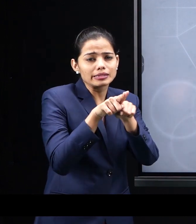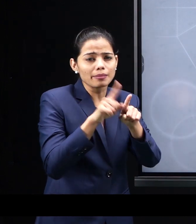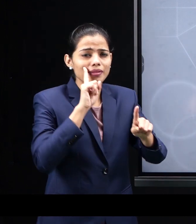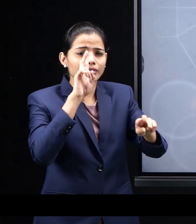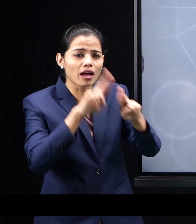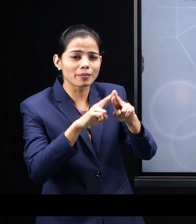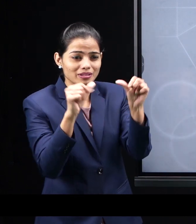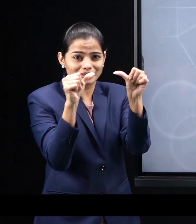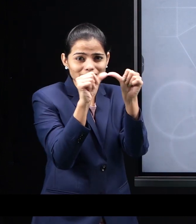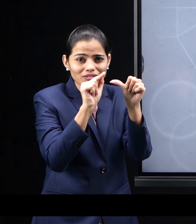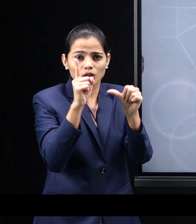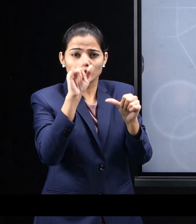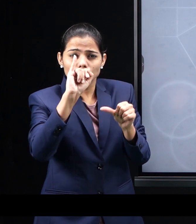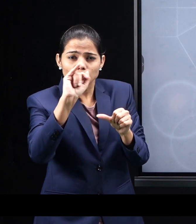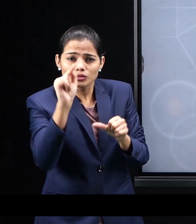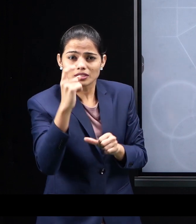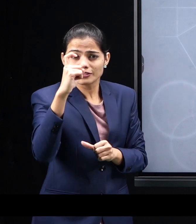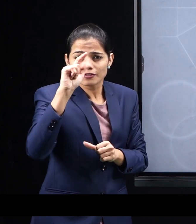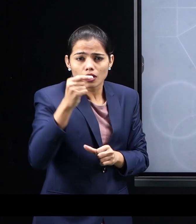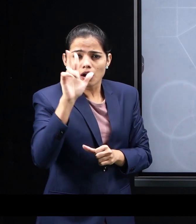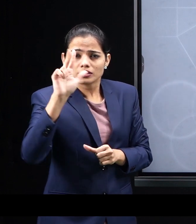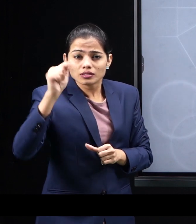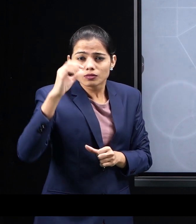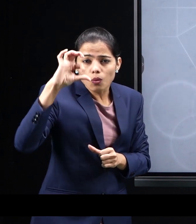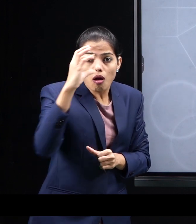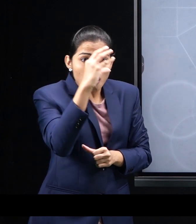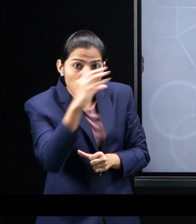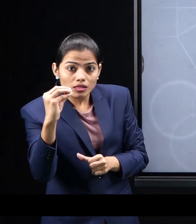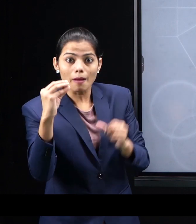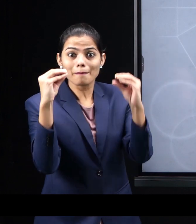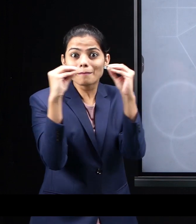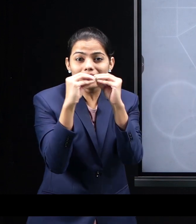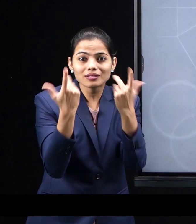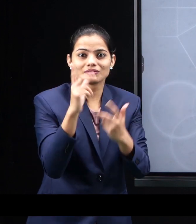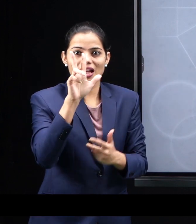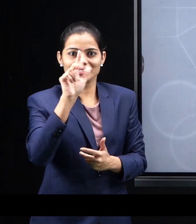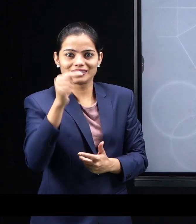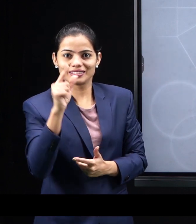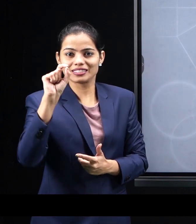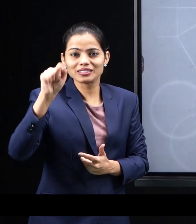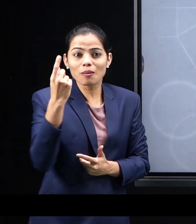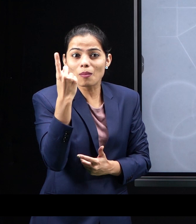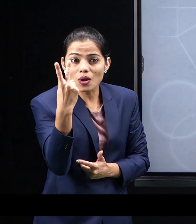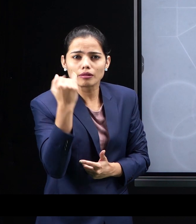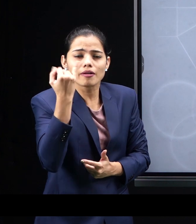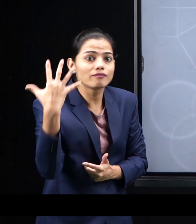Example, if A is equal to 6, 7, 8, 9 and B is equal to 8, 10,